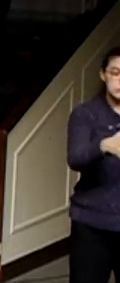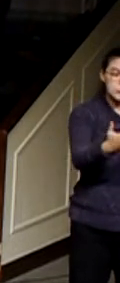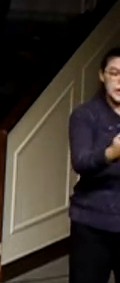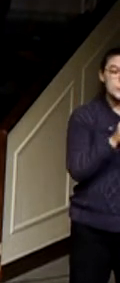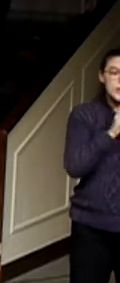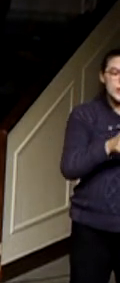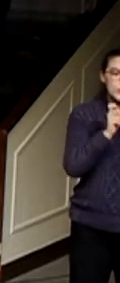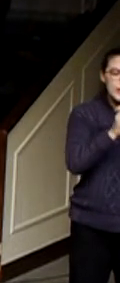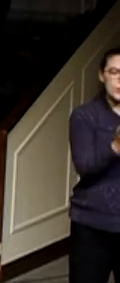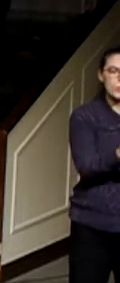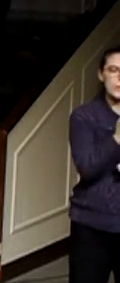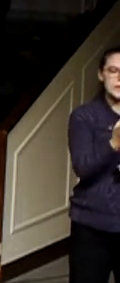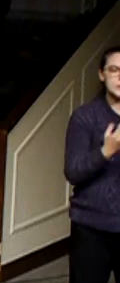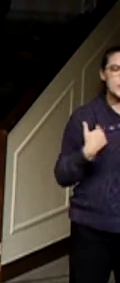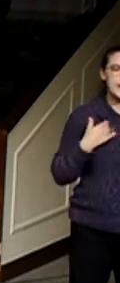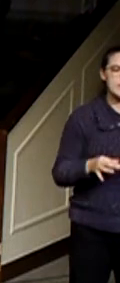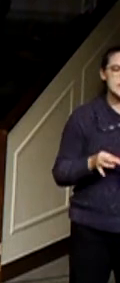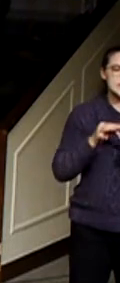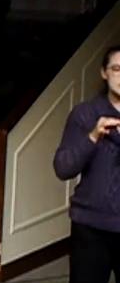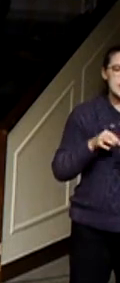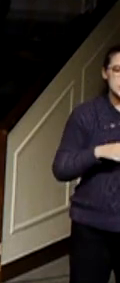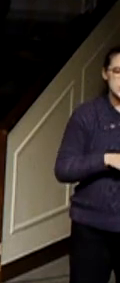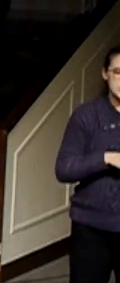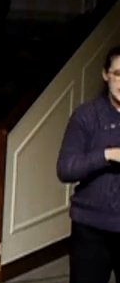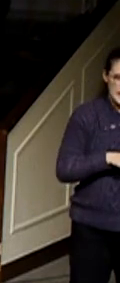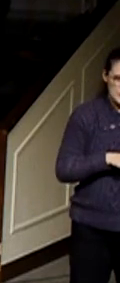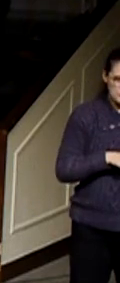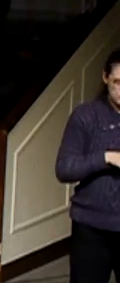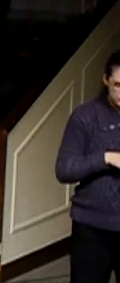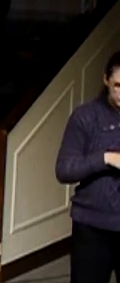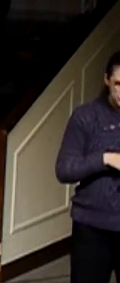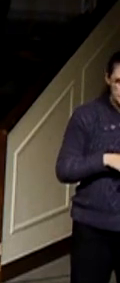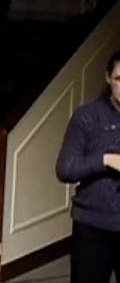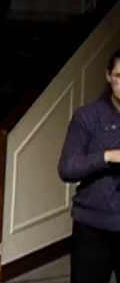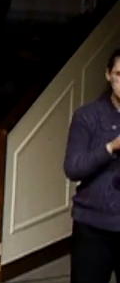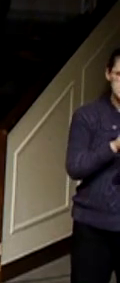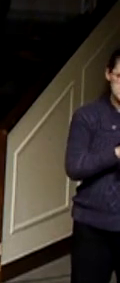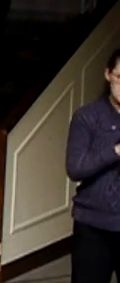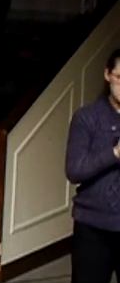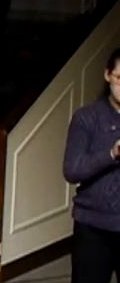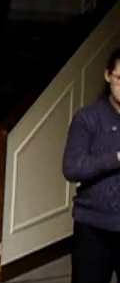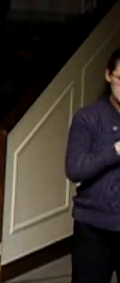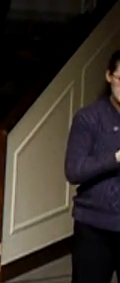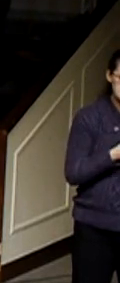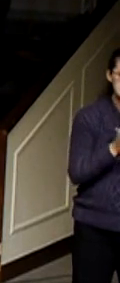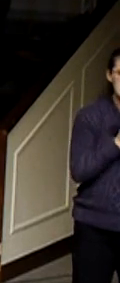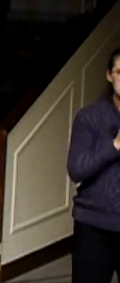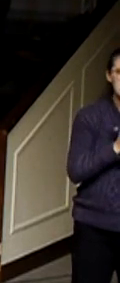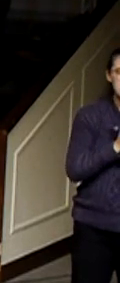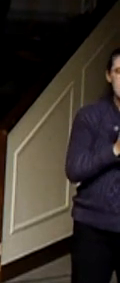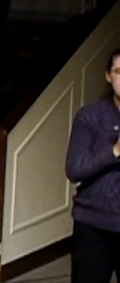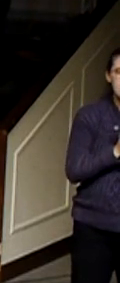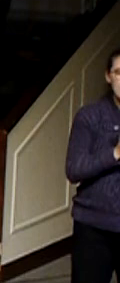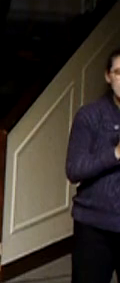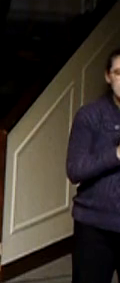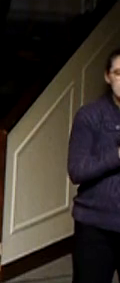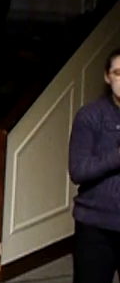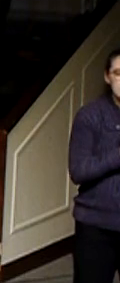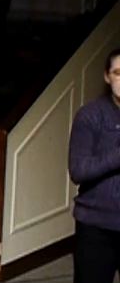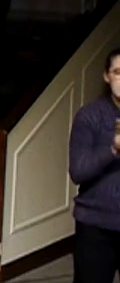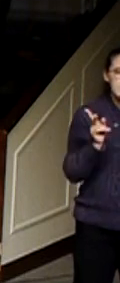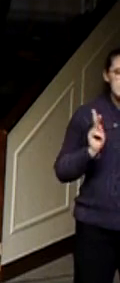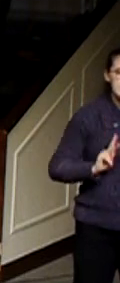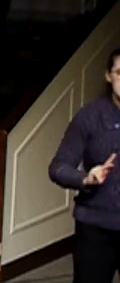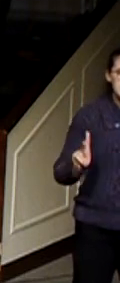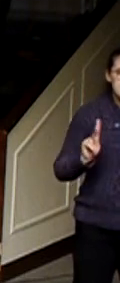we're going to take a special time from 9:55 to just when chapel begins to pray for the peoples